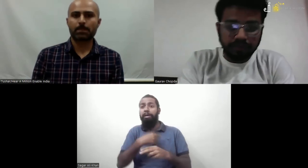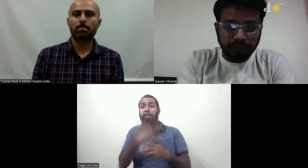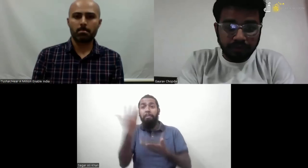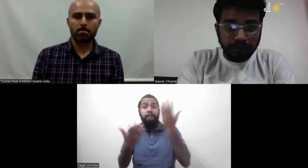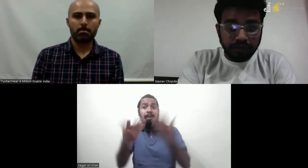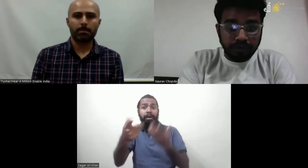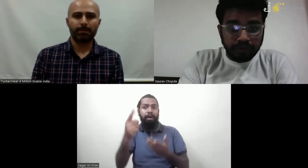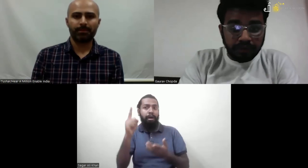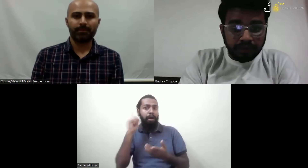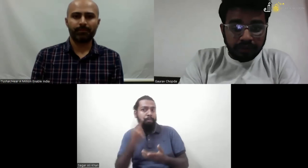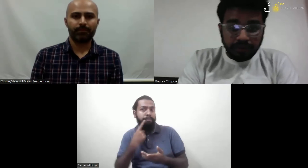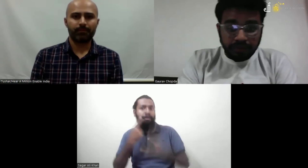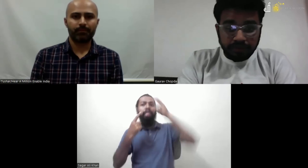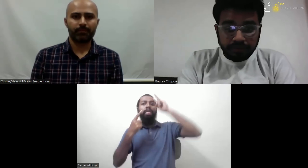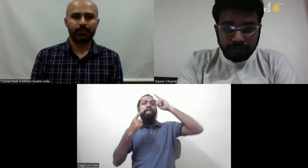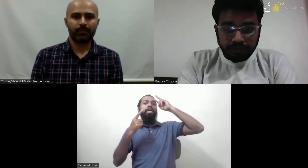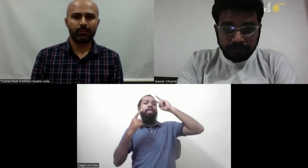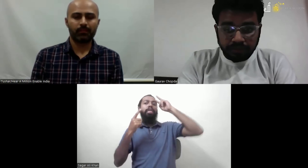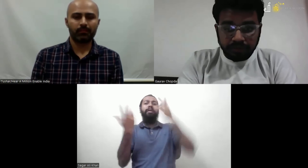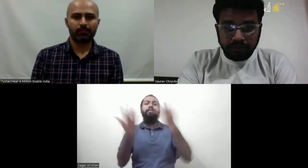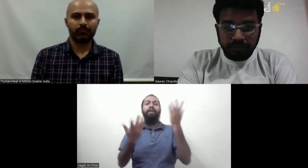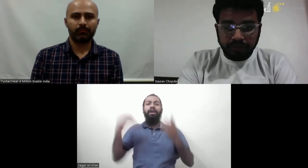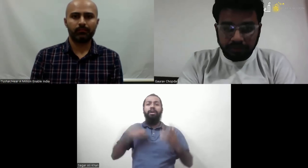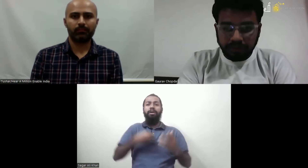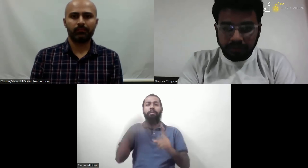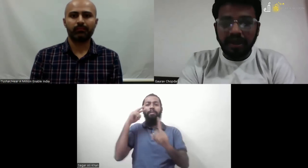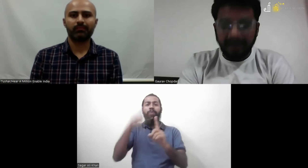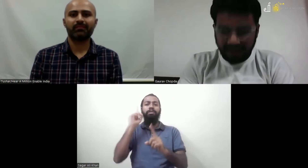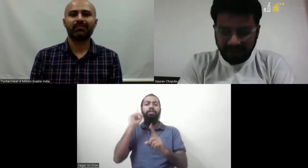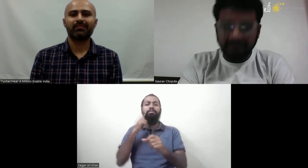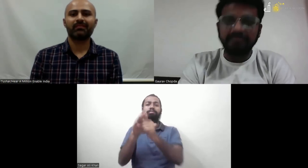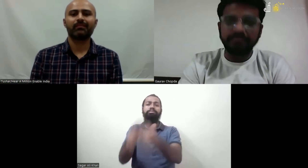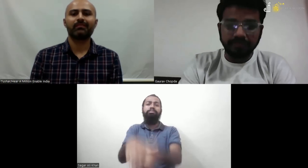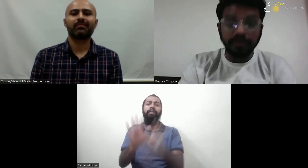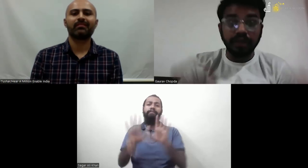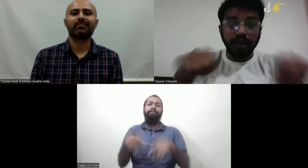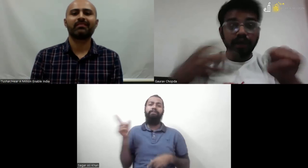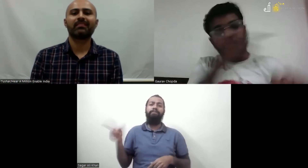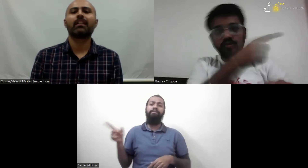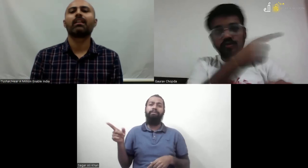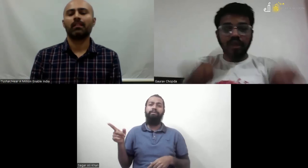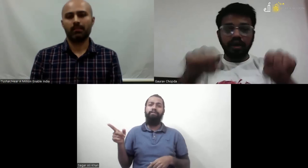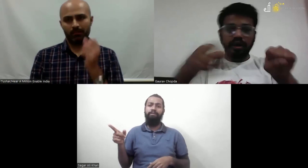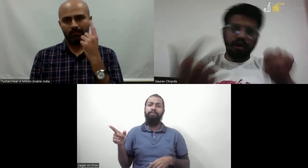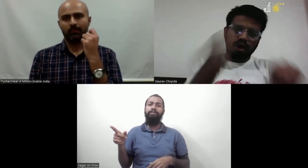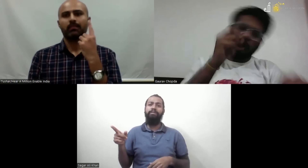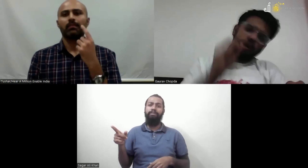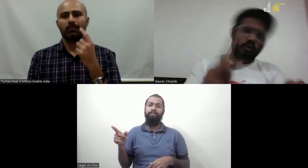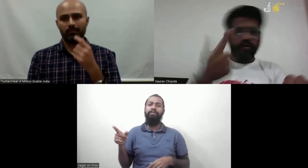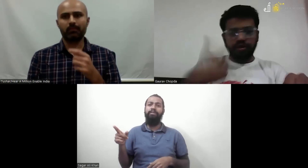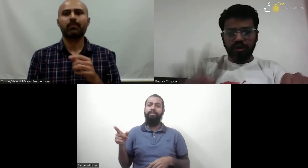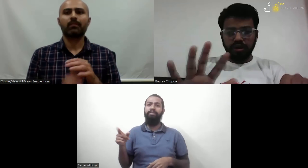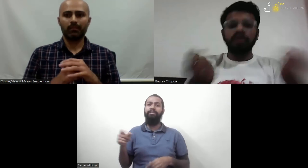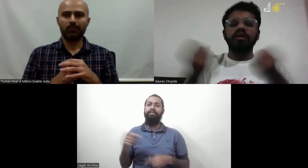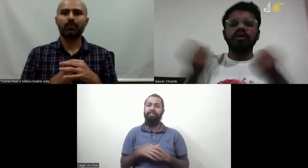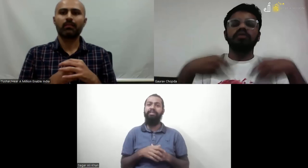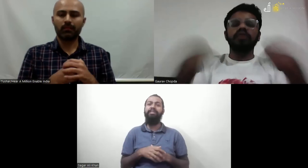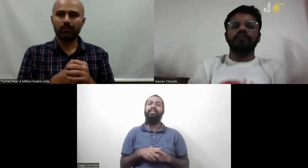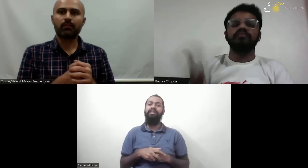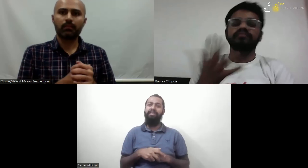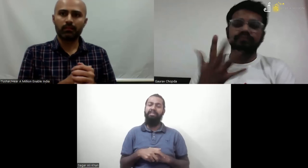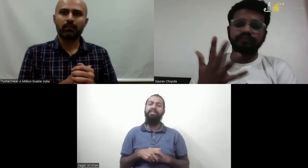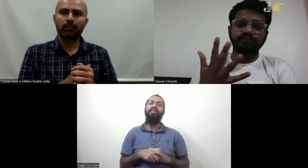more important. So if doctors, if they might think that, oh, you are a deaf person, then also they are easily discriminating